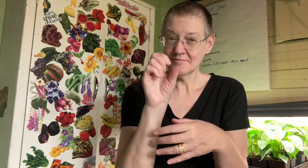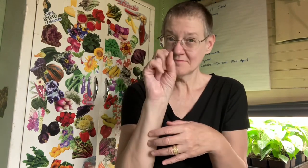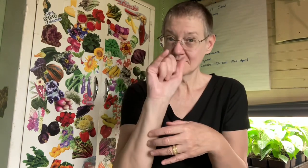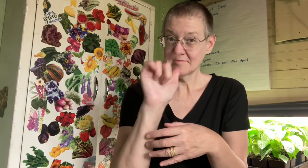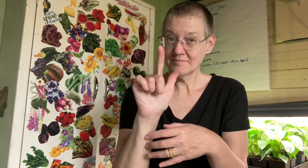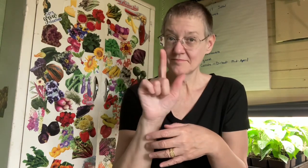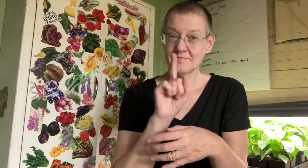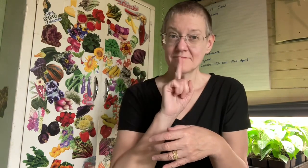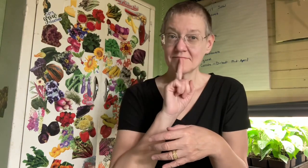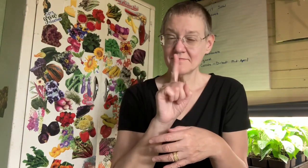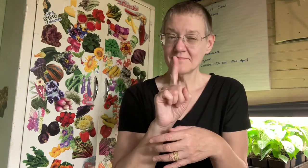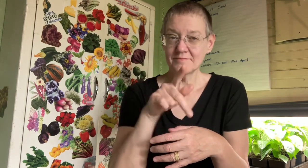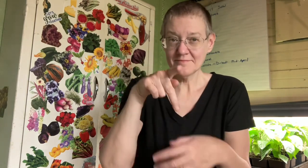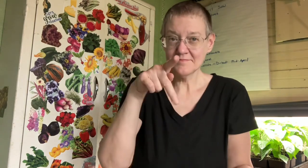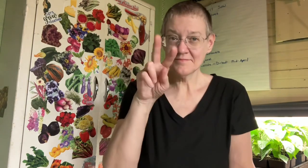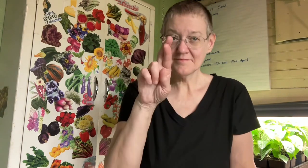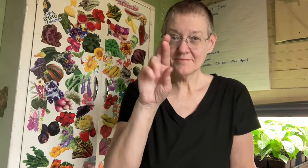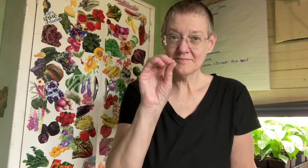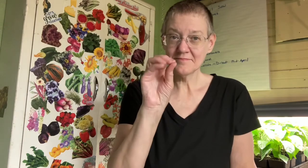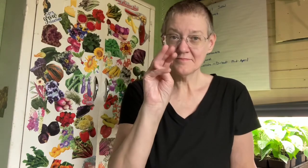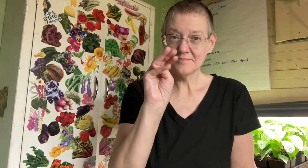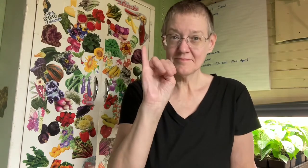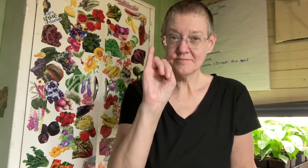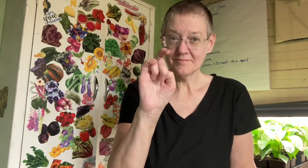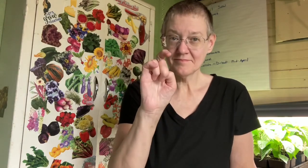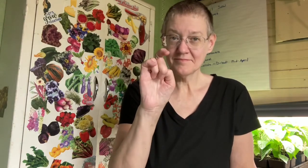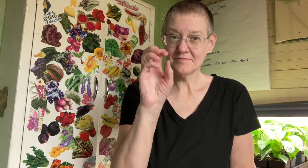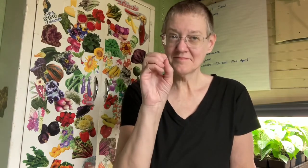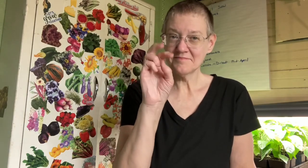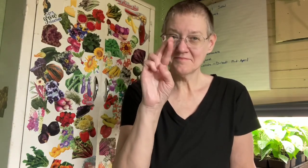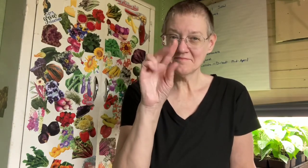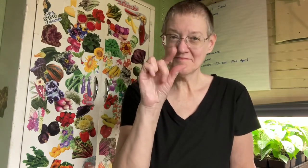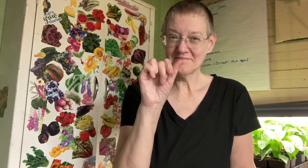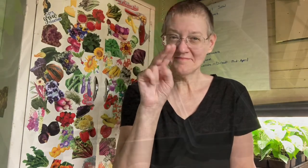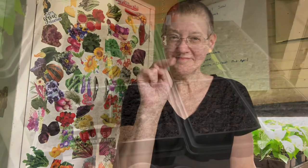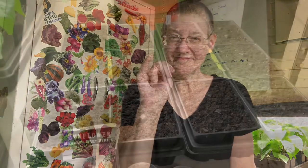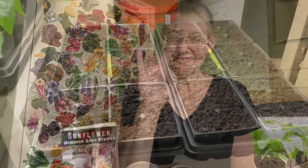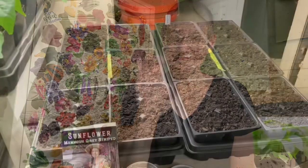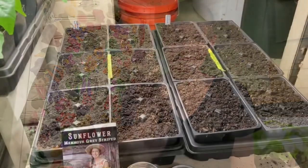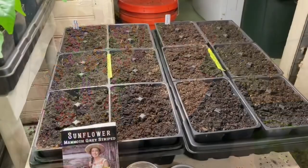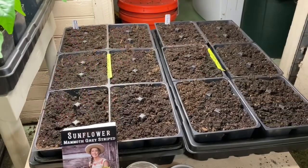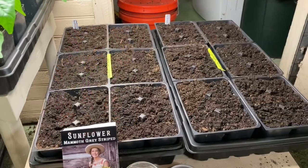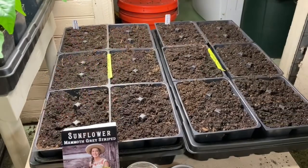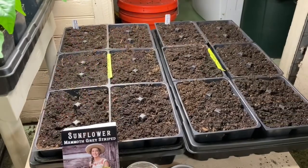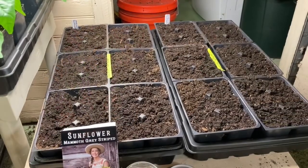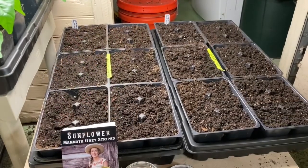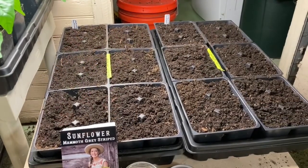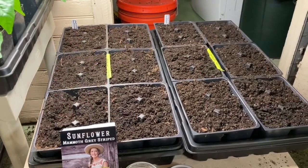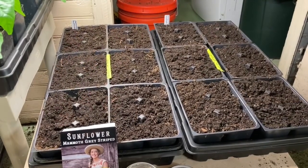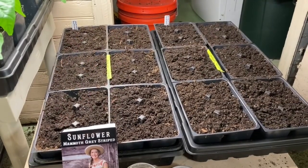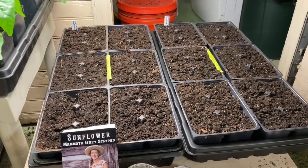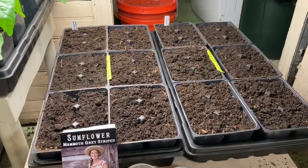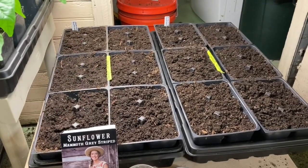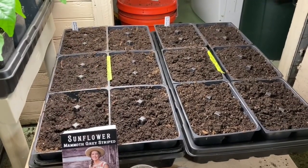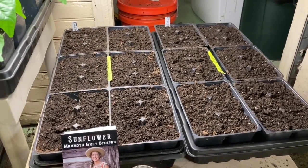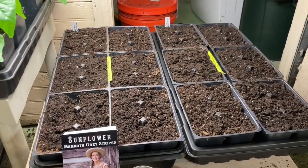in 6-cell trays, and I'm going to use Pro Mix organic potting soil.